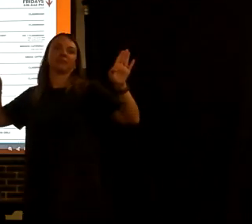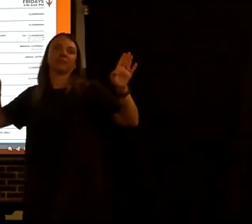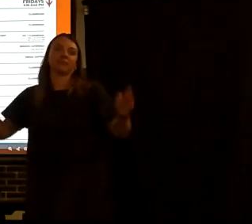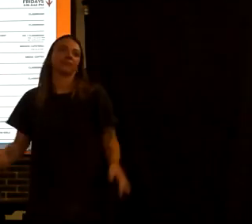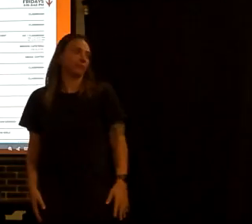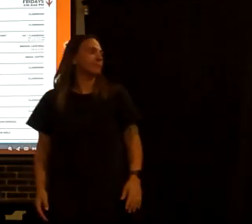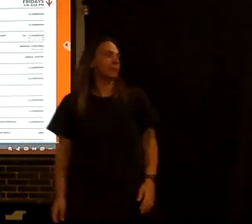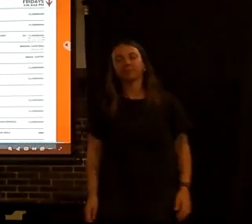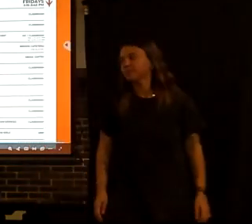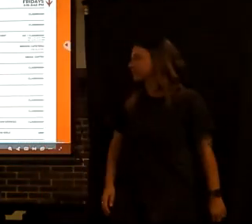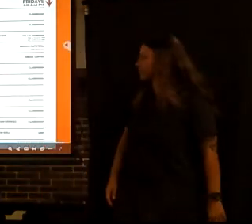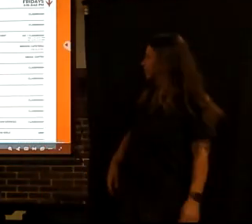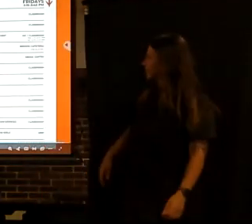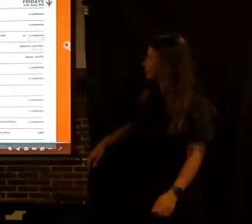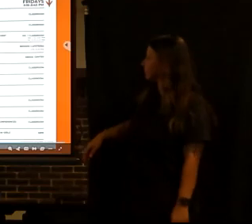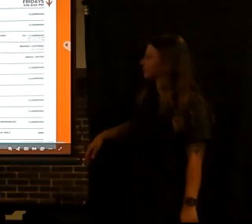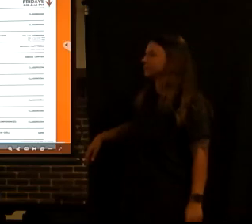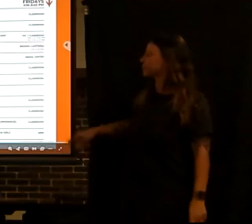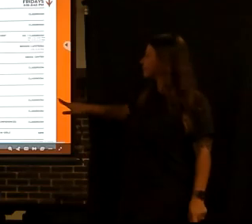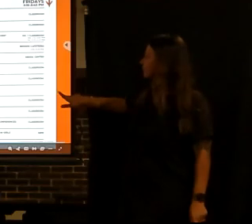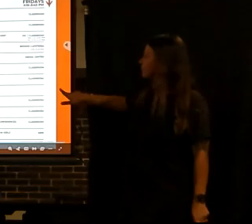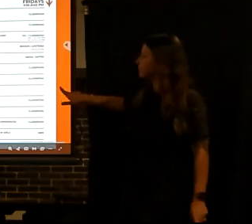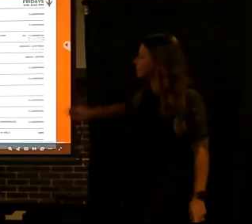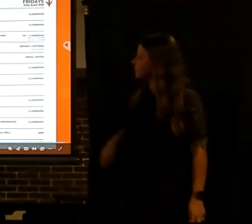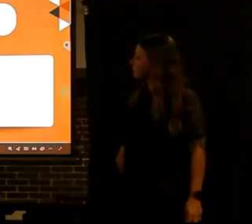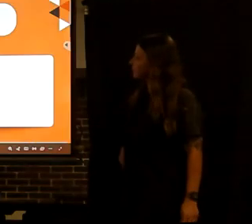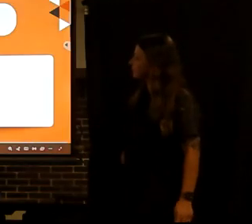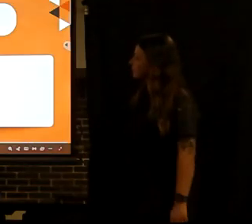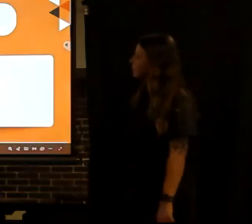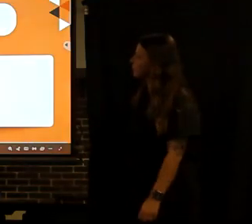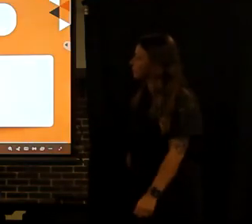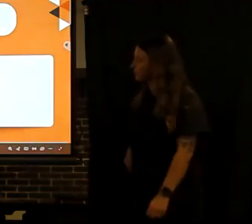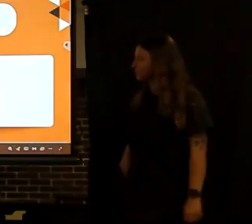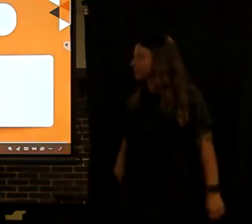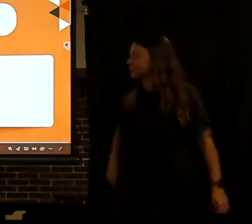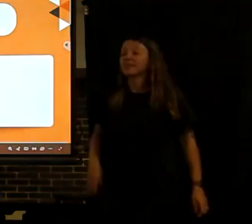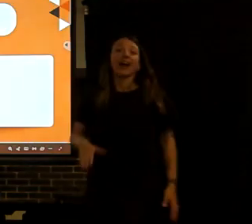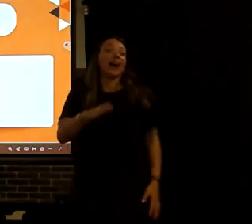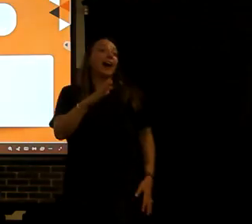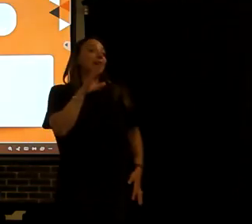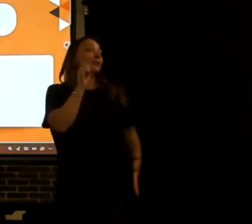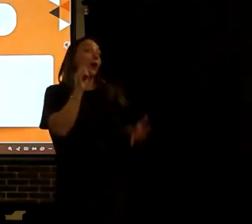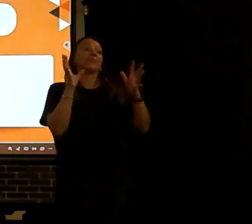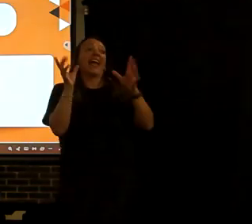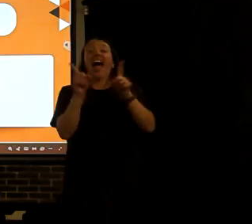our department and school-wide. So that's how PLCs are scheduled.